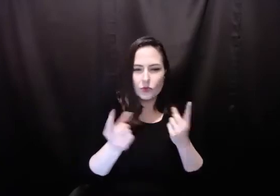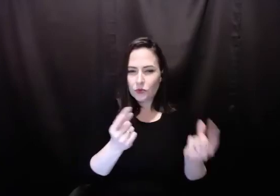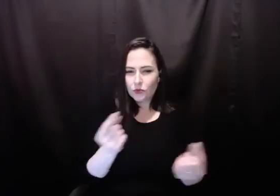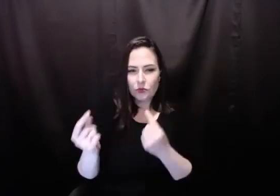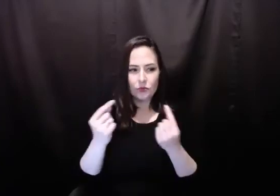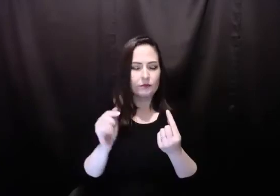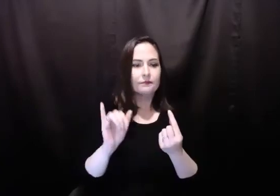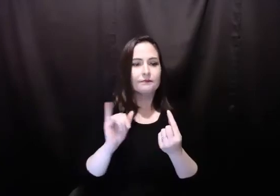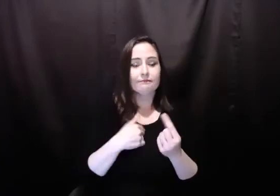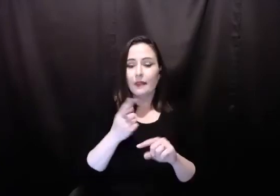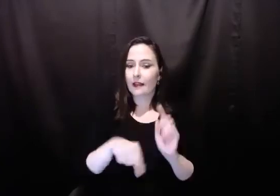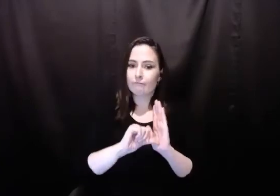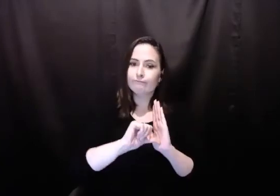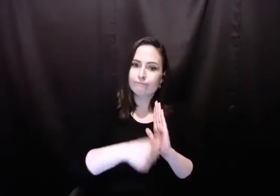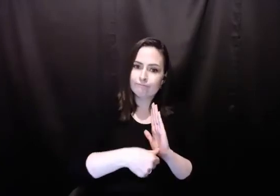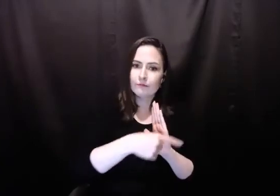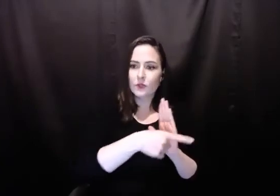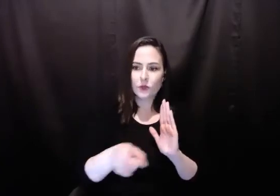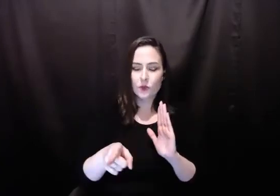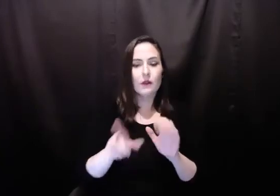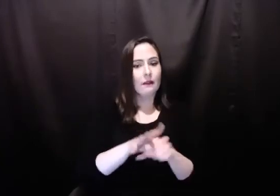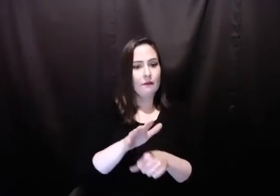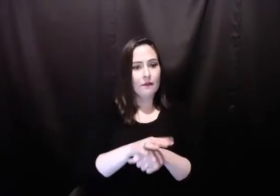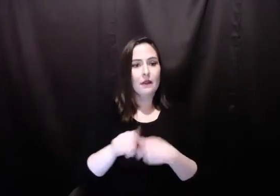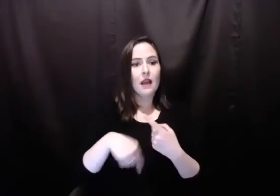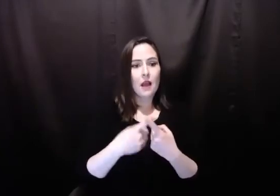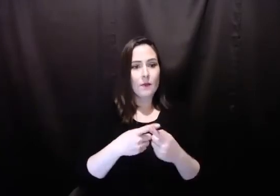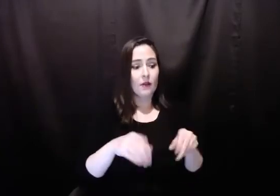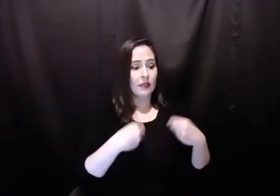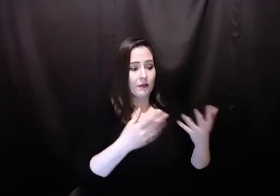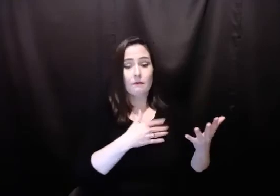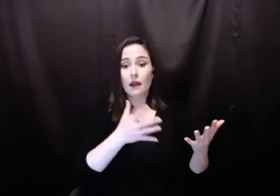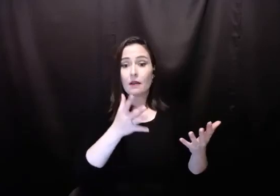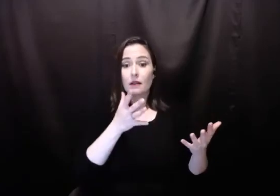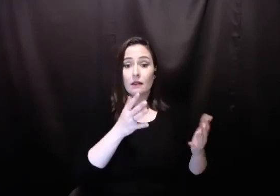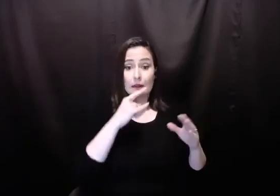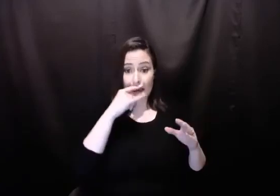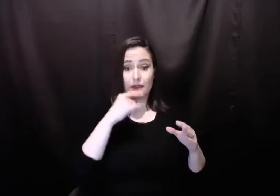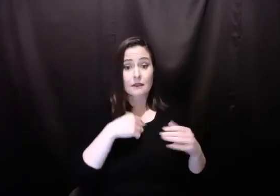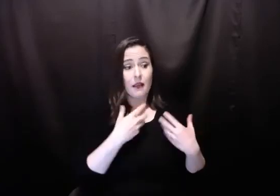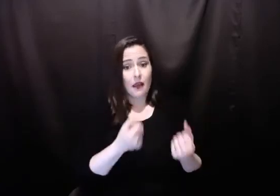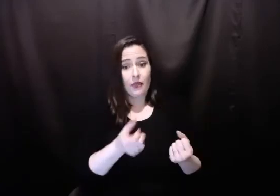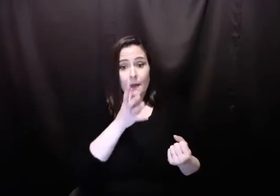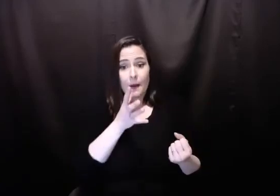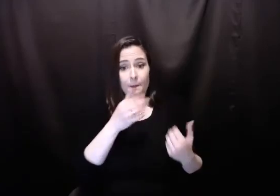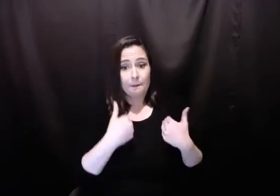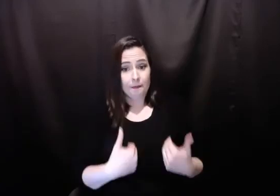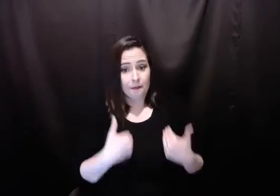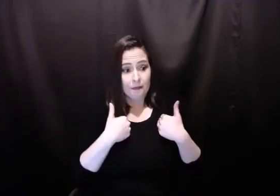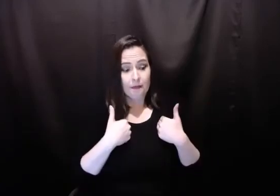this day. And I don't have time to go through all the different things that I've learned